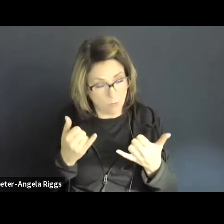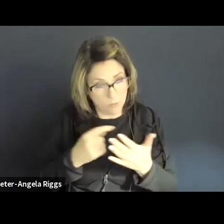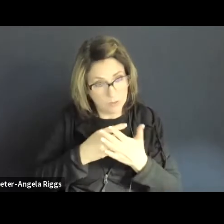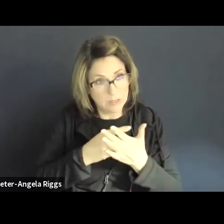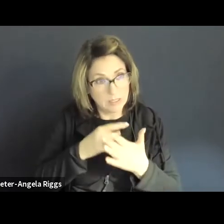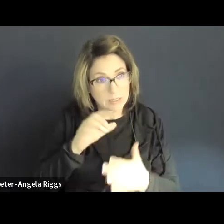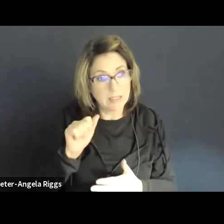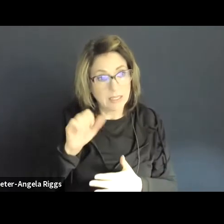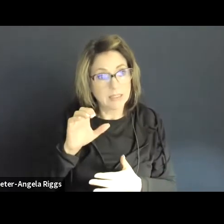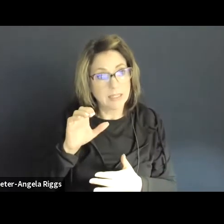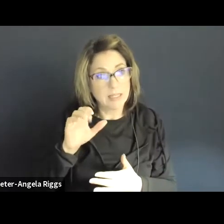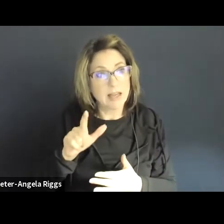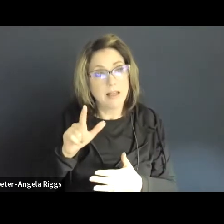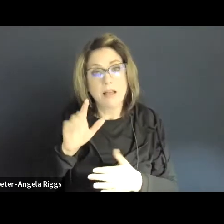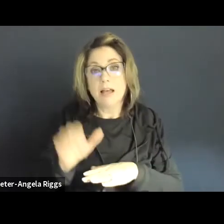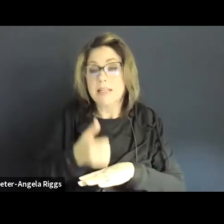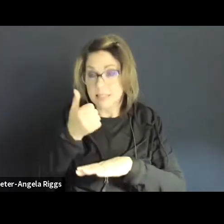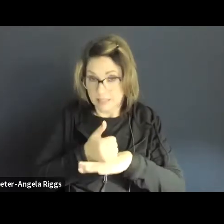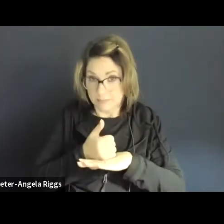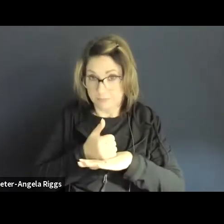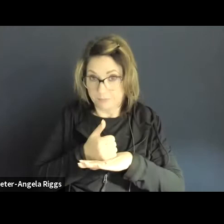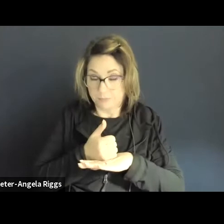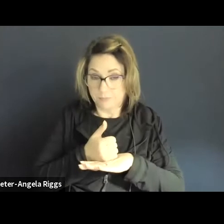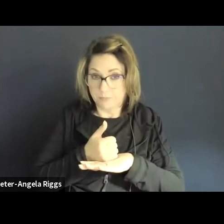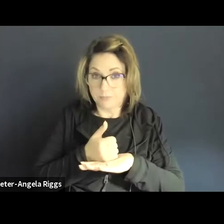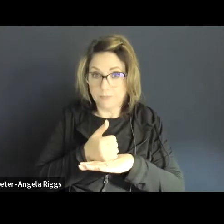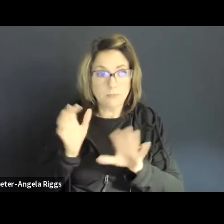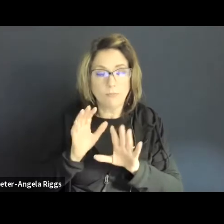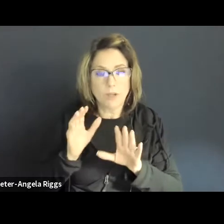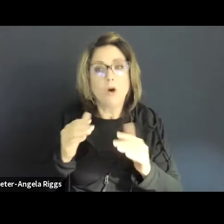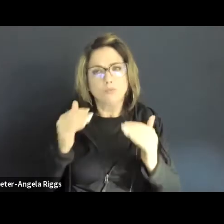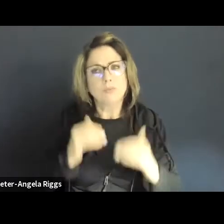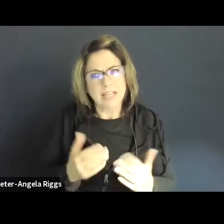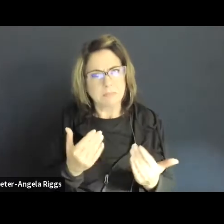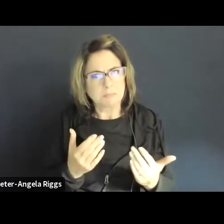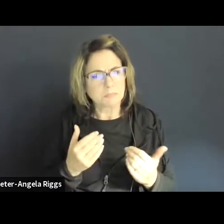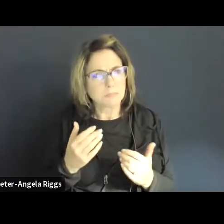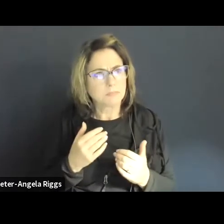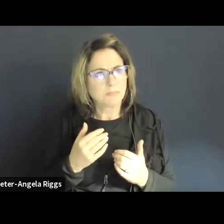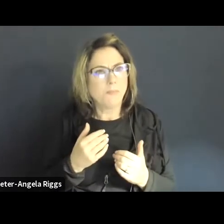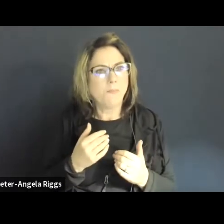was established. ACL in April, you can go ahead, next slide.